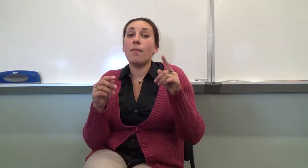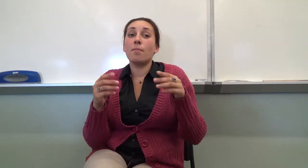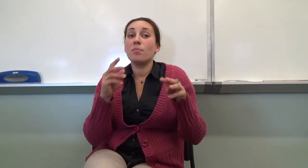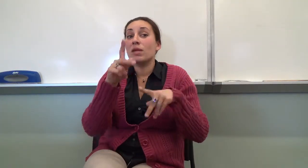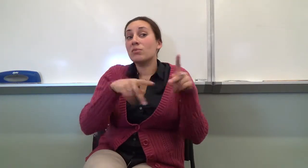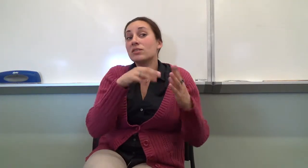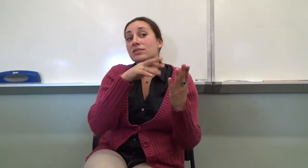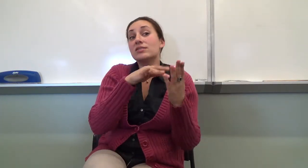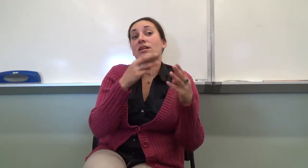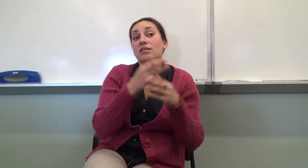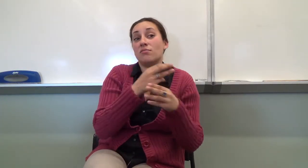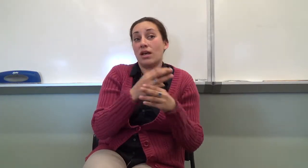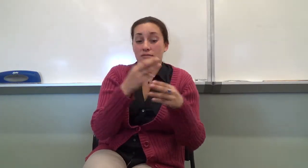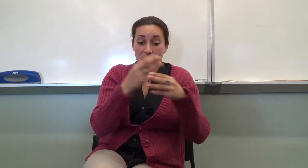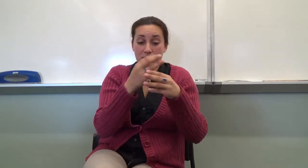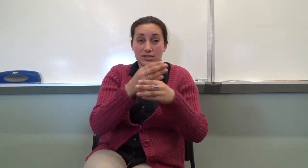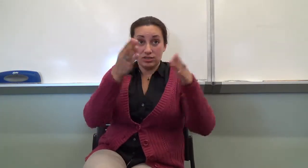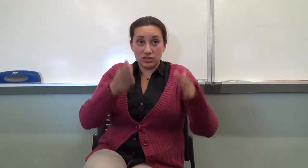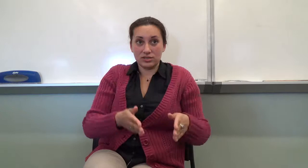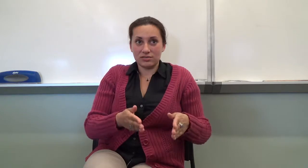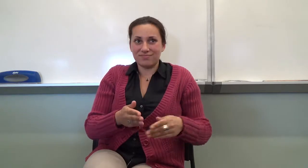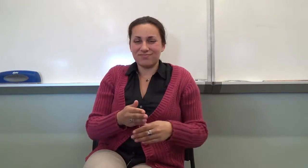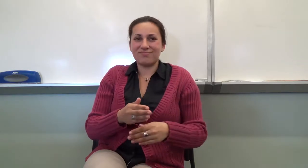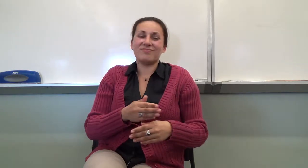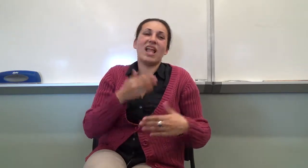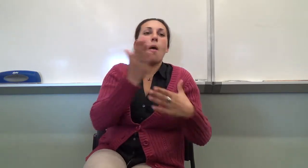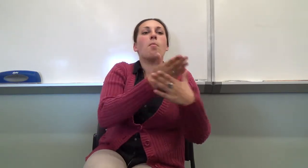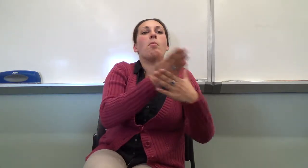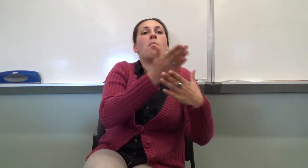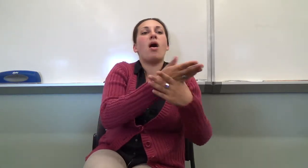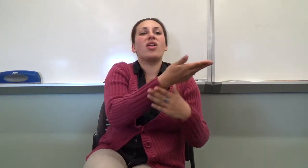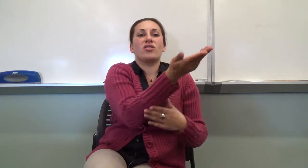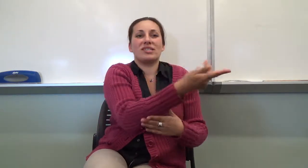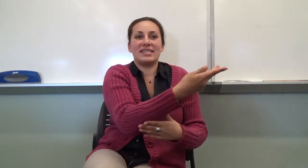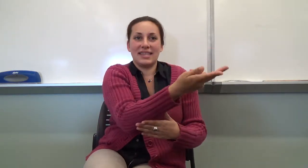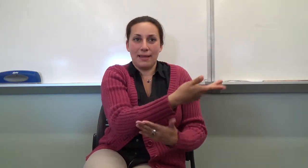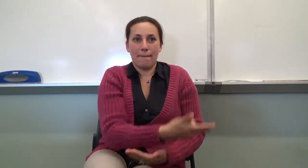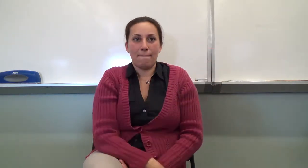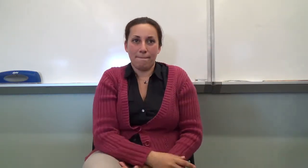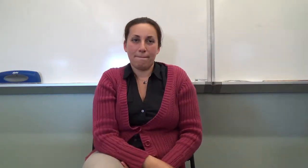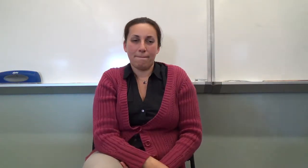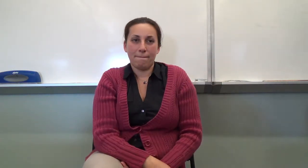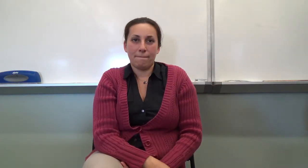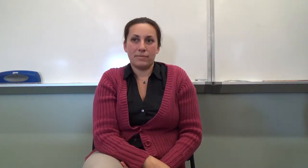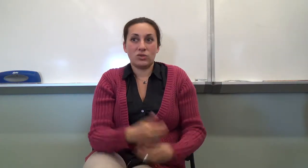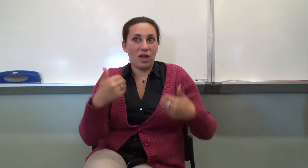lot. Okay, so has no dimensions.